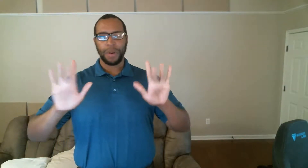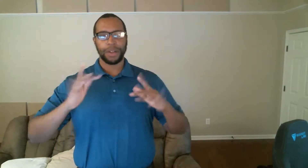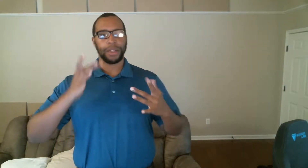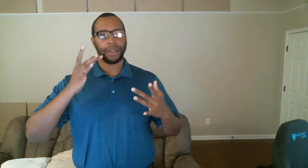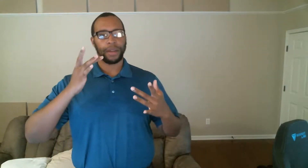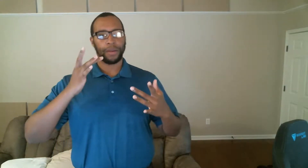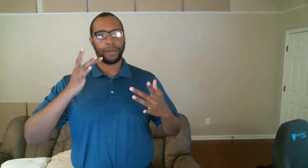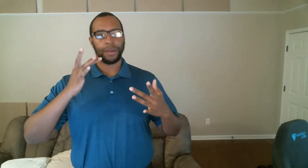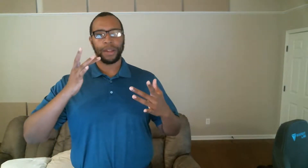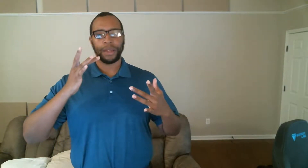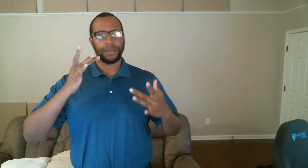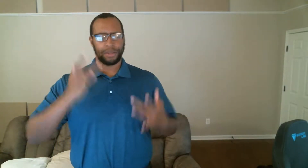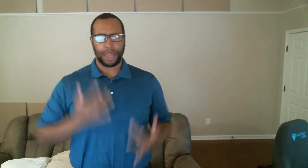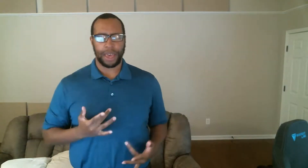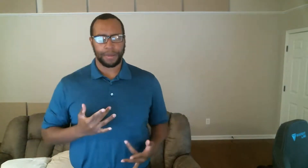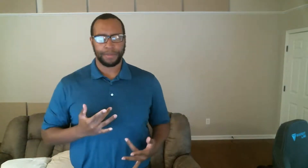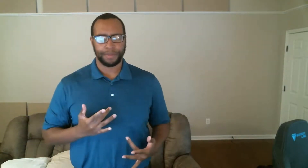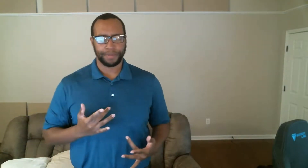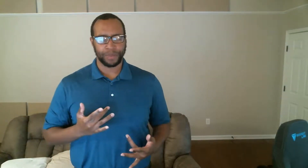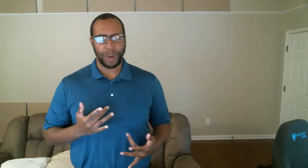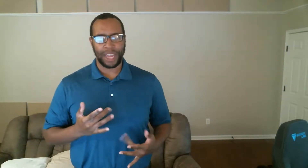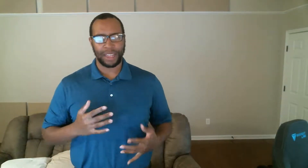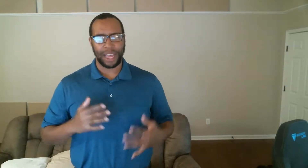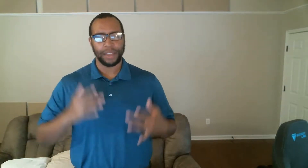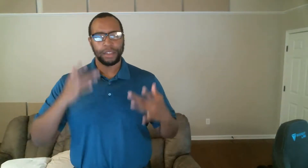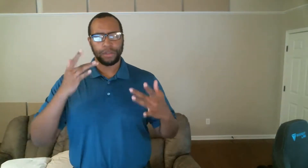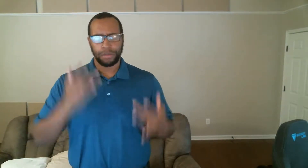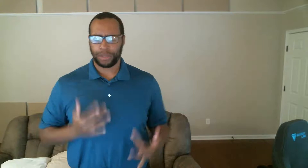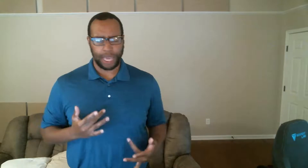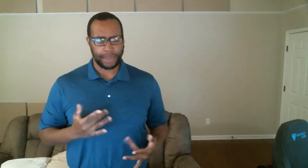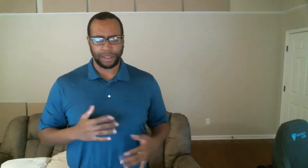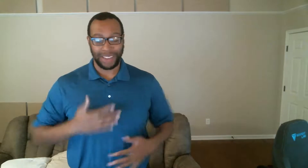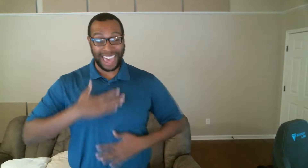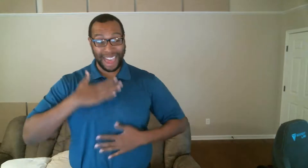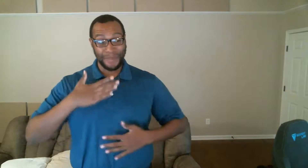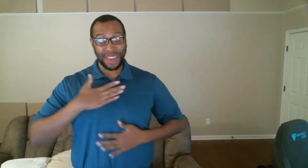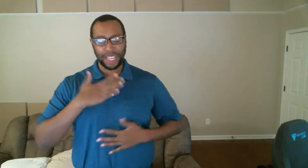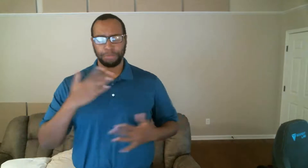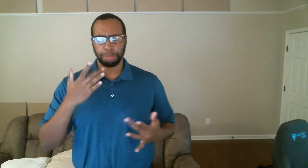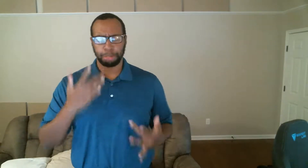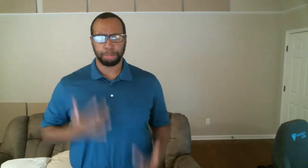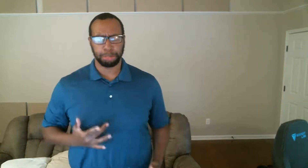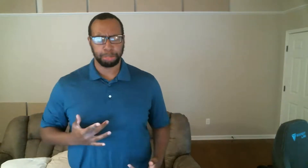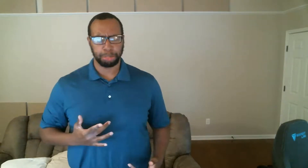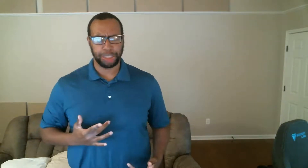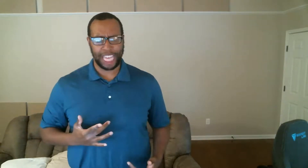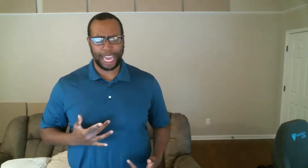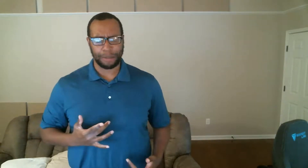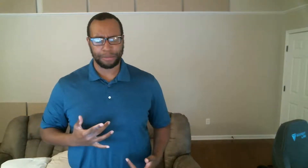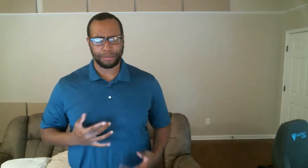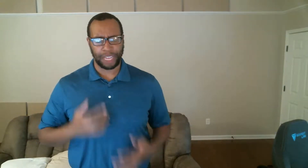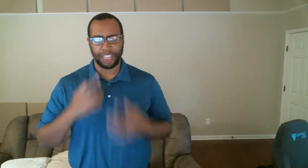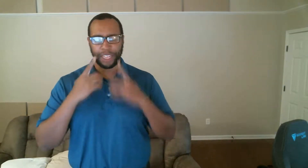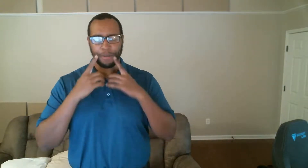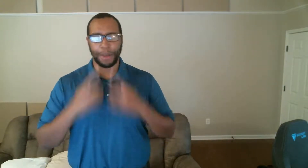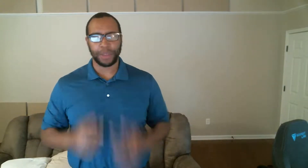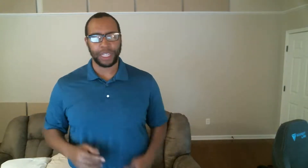forward, sad, right? Sad. So happy, sad. And you can even poke the lip